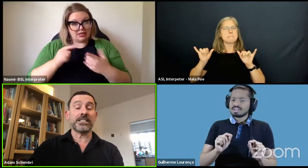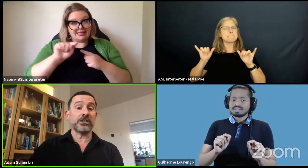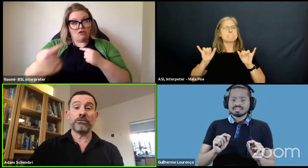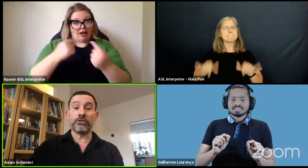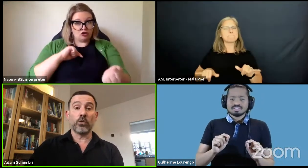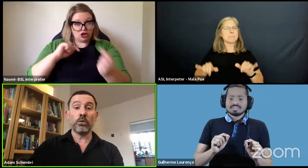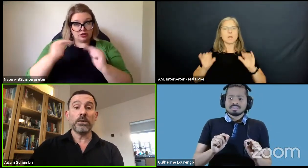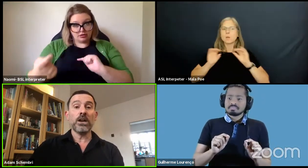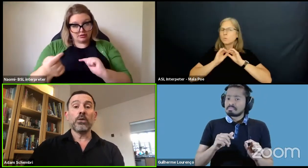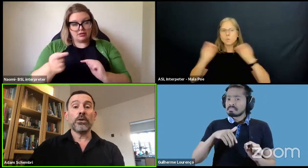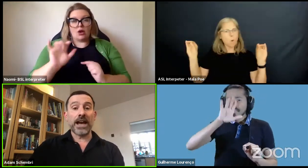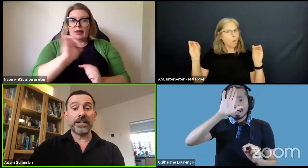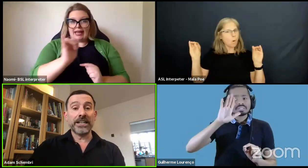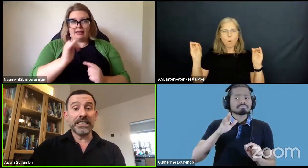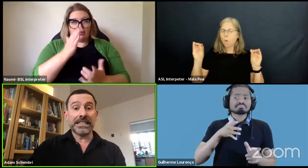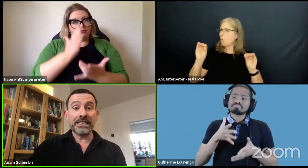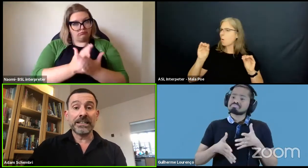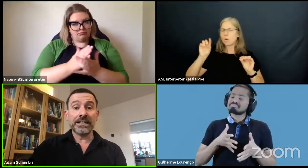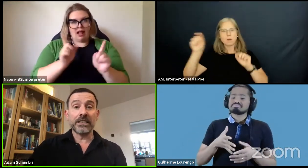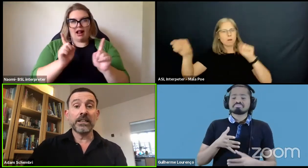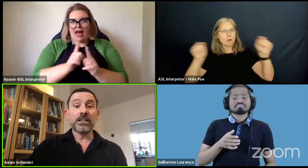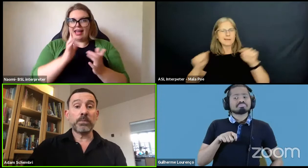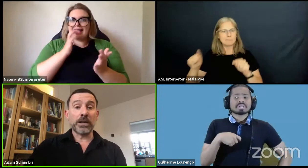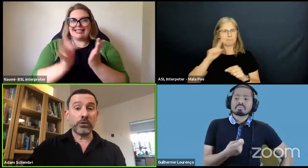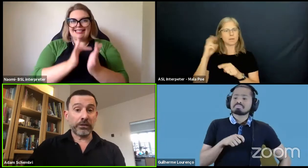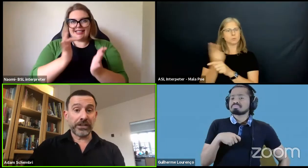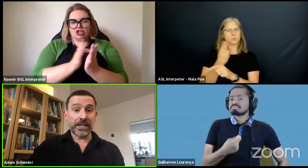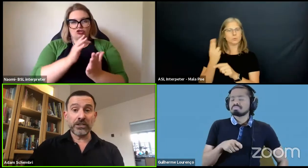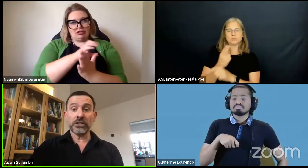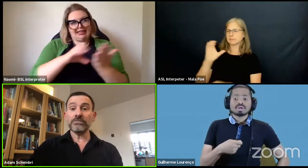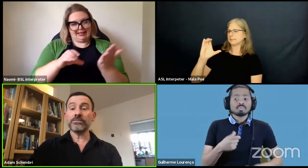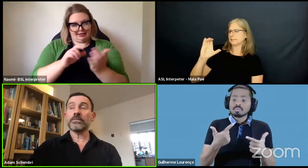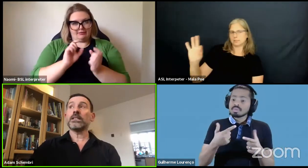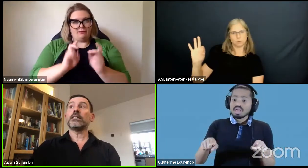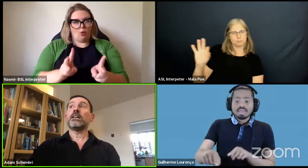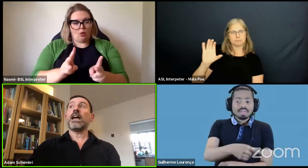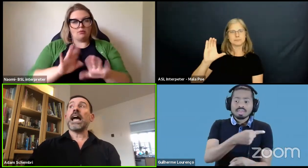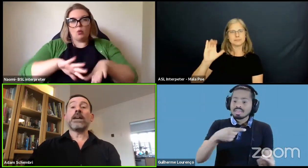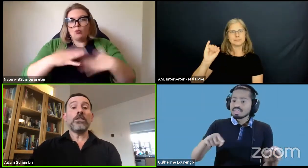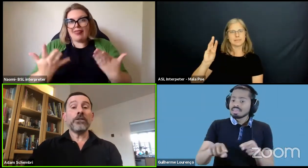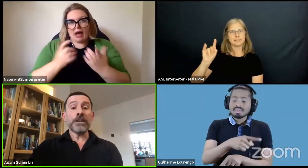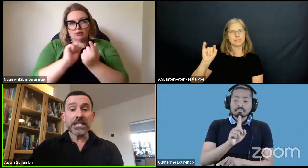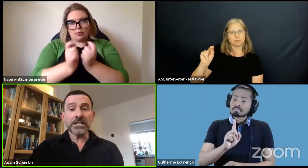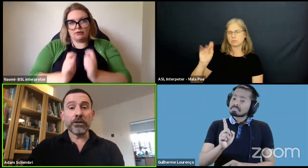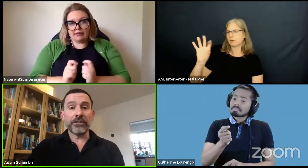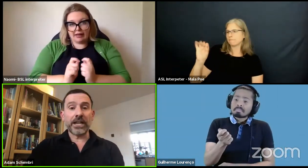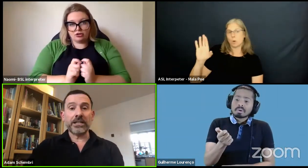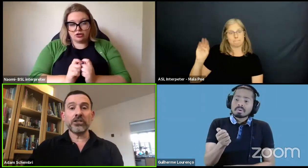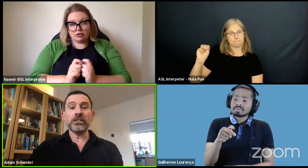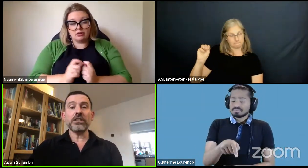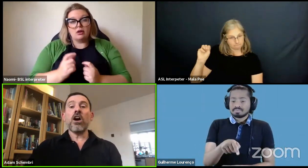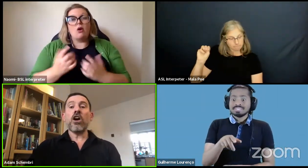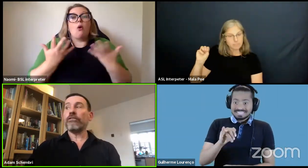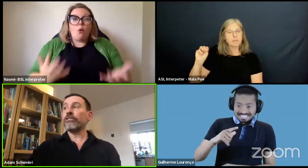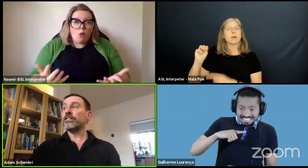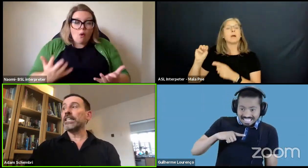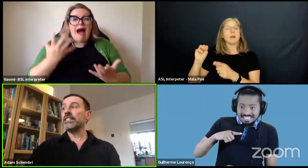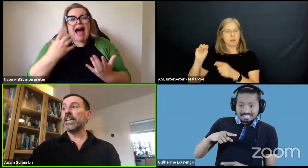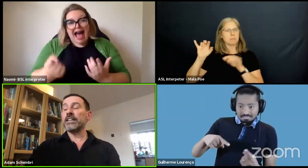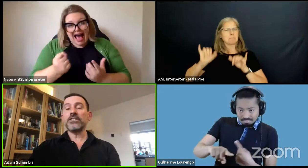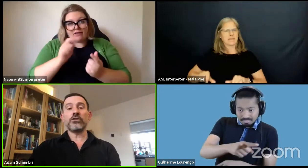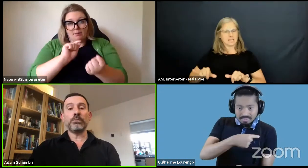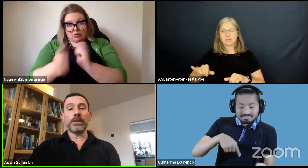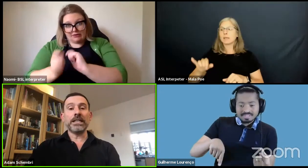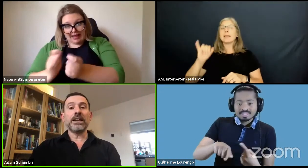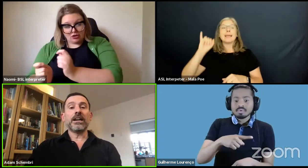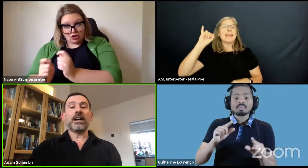its citation form without any clear spatial modification. And when there is modification, often it